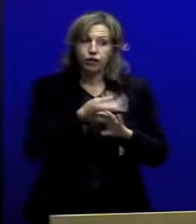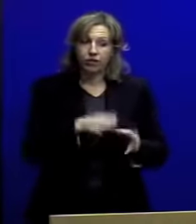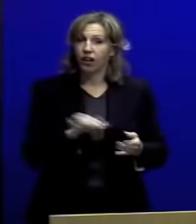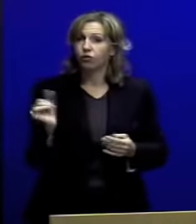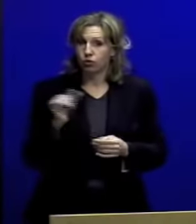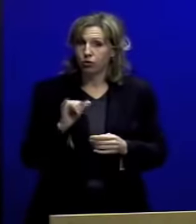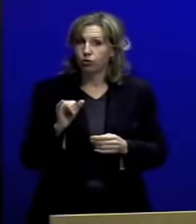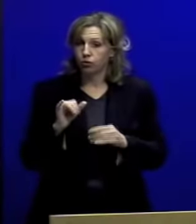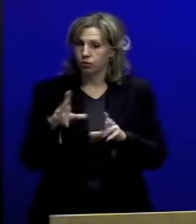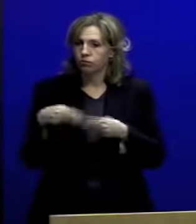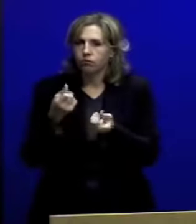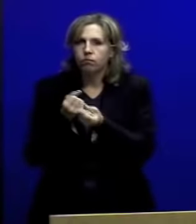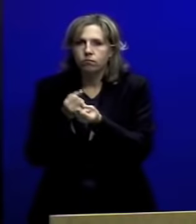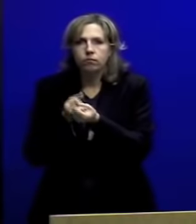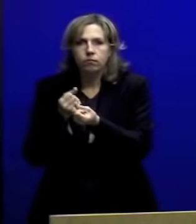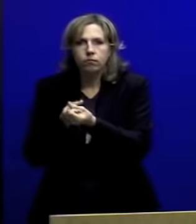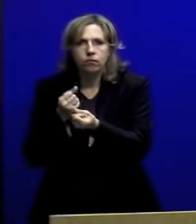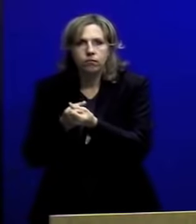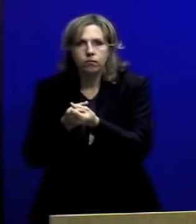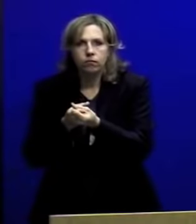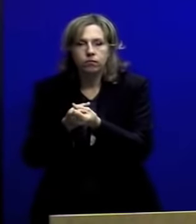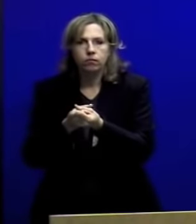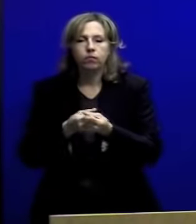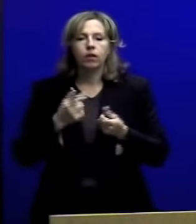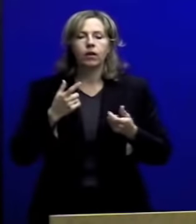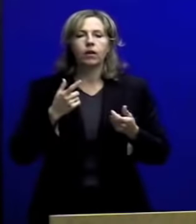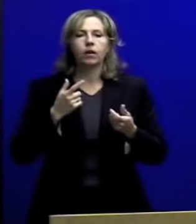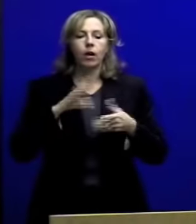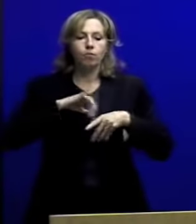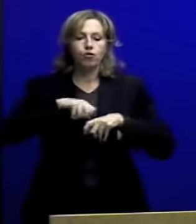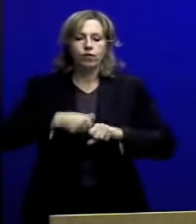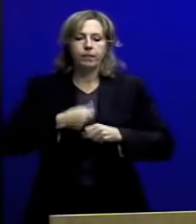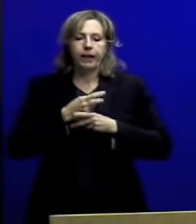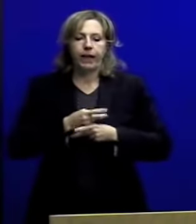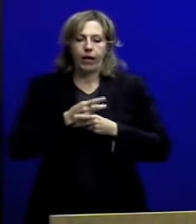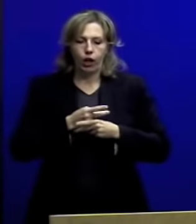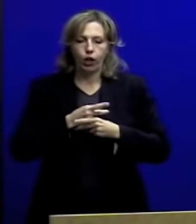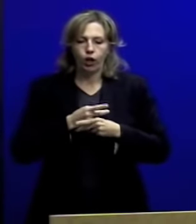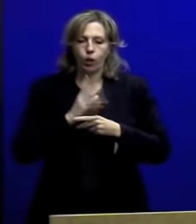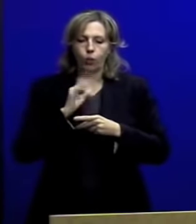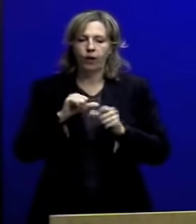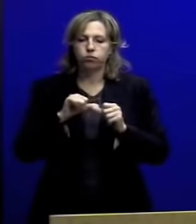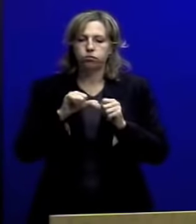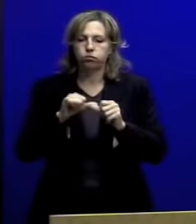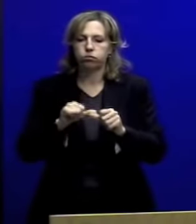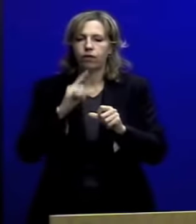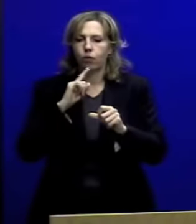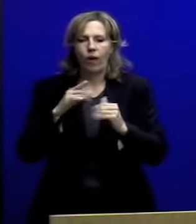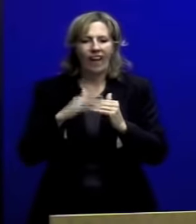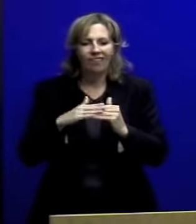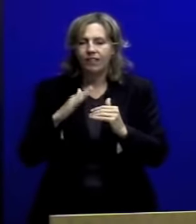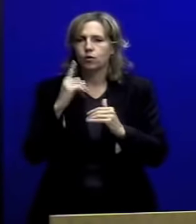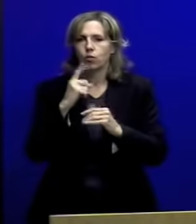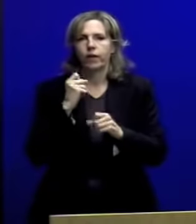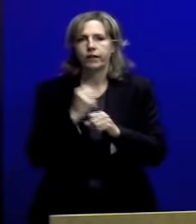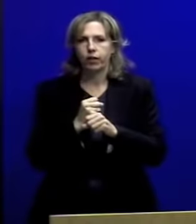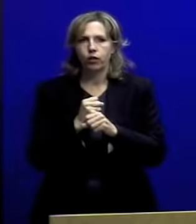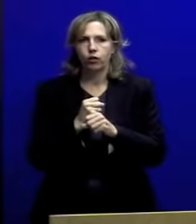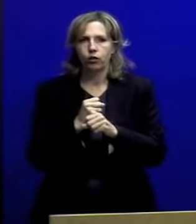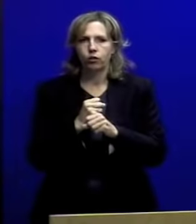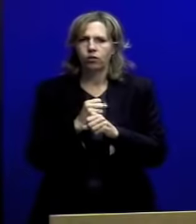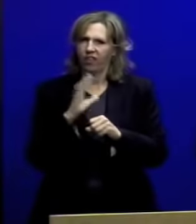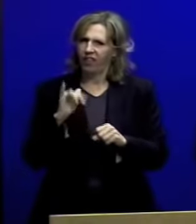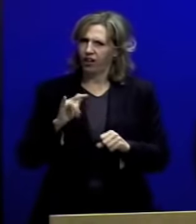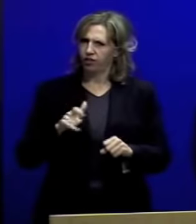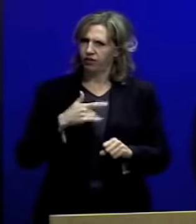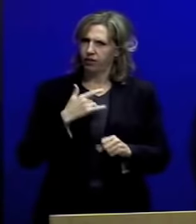support in all hospice programs continues for at least a year, and that is very comforting if you are concerned about your family